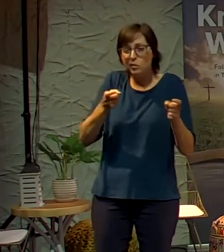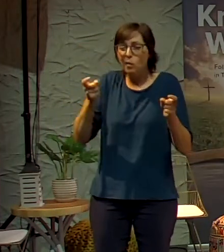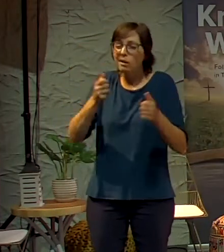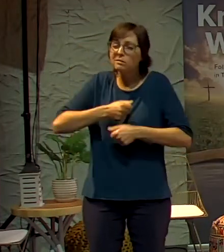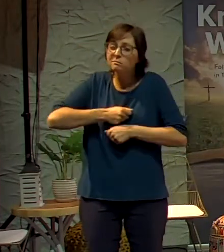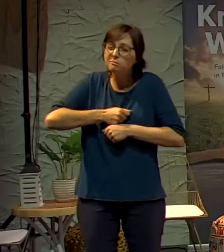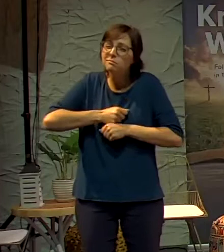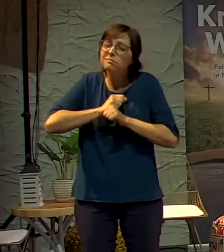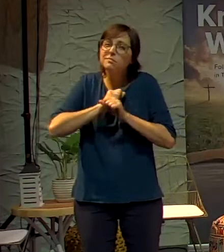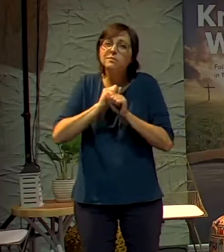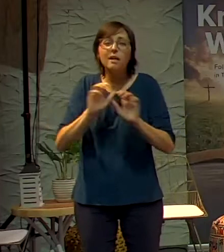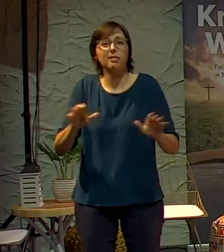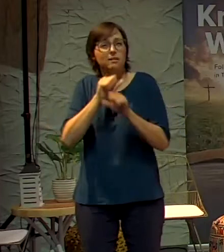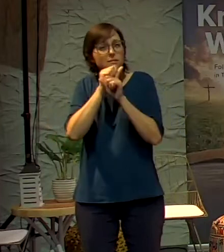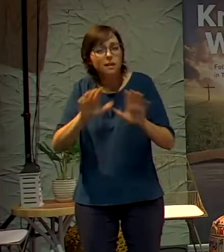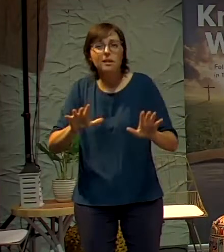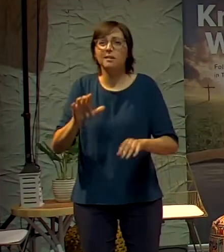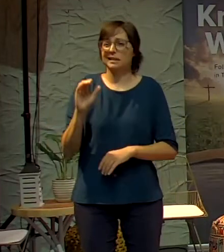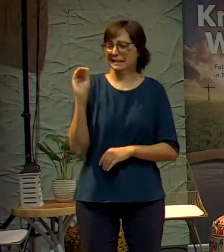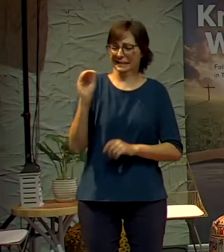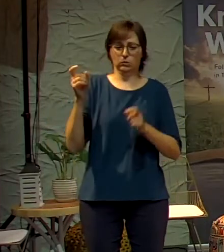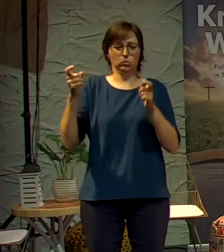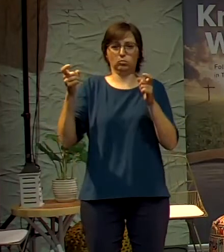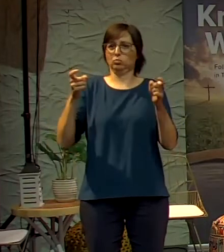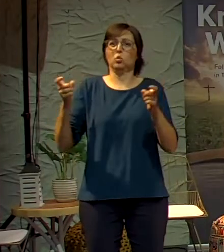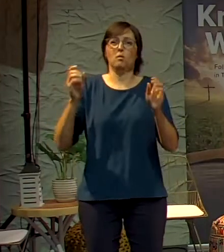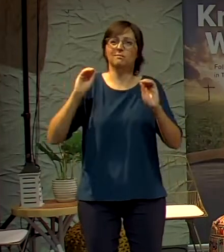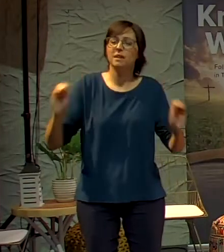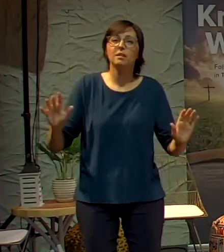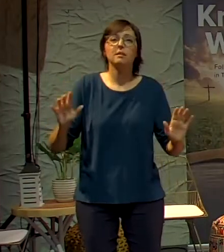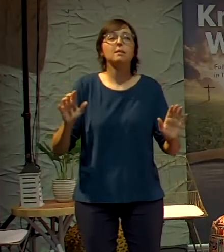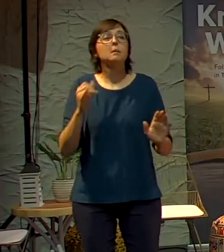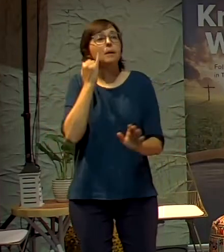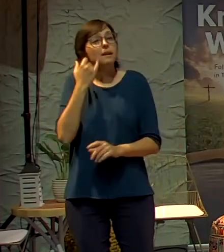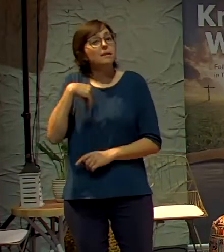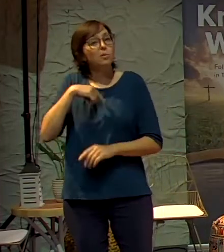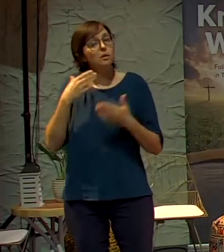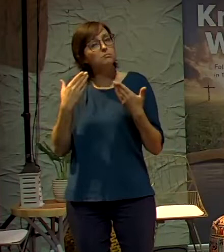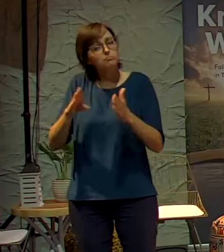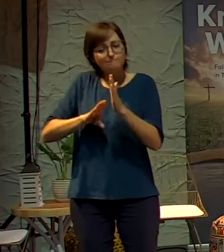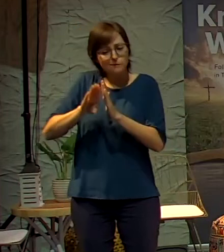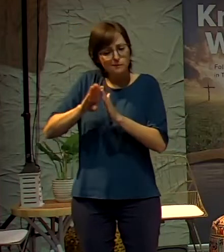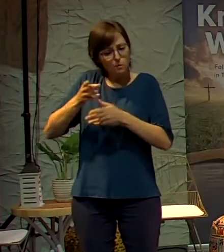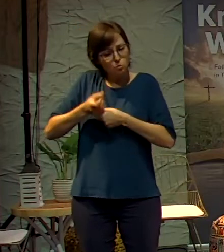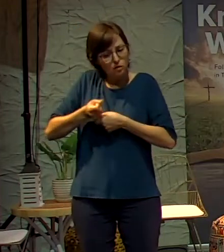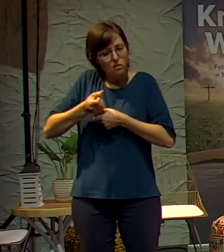we, if we develop the simple trust, it changes all kinds of